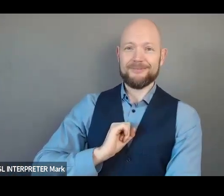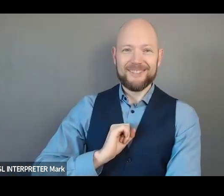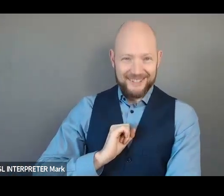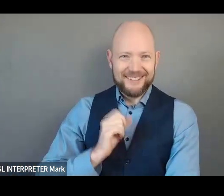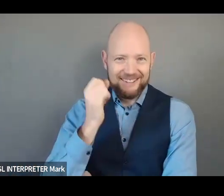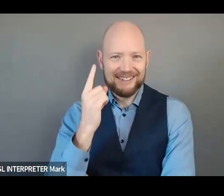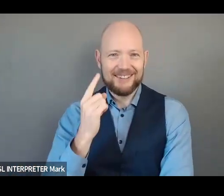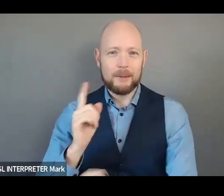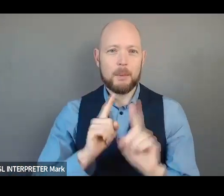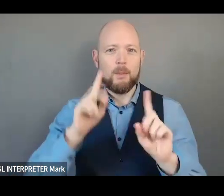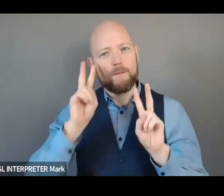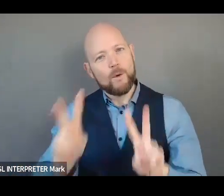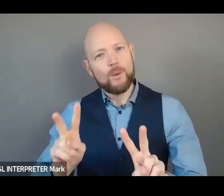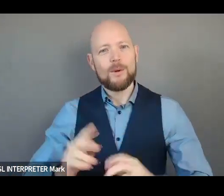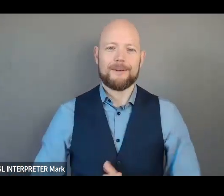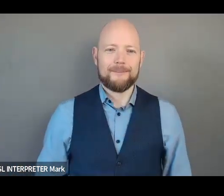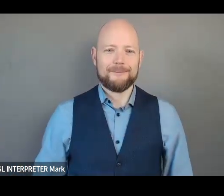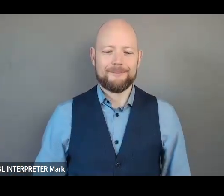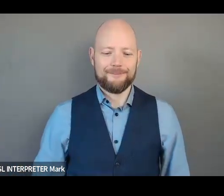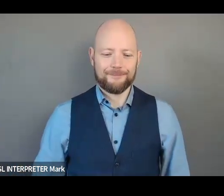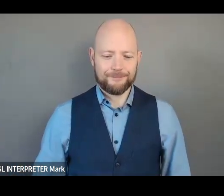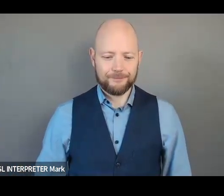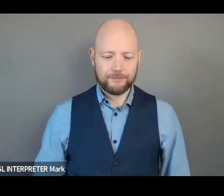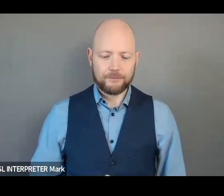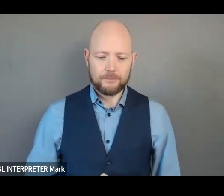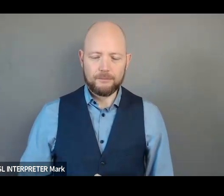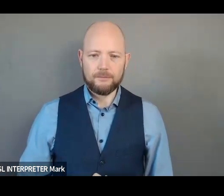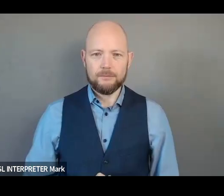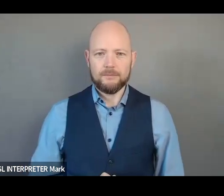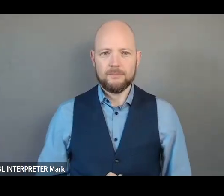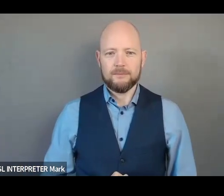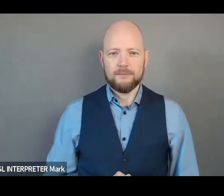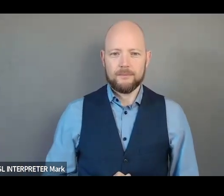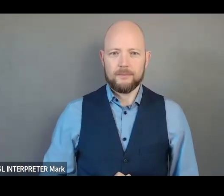Right. Falling behind on my slides, so if you just look at seconds.